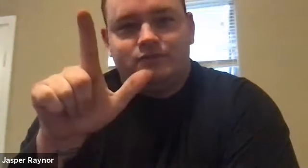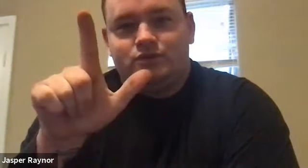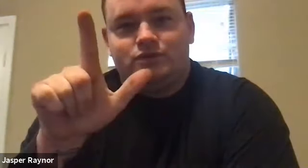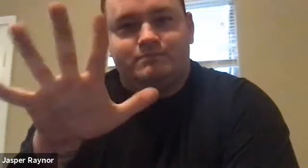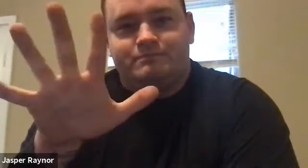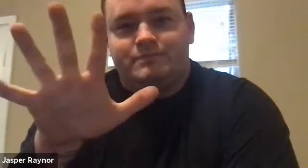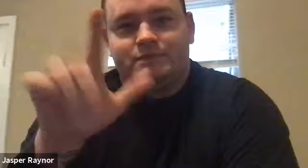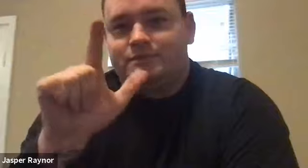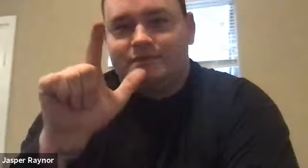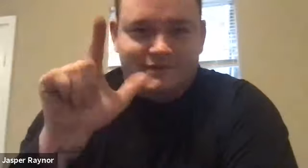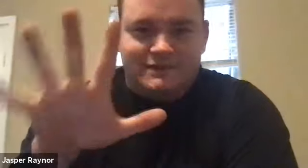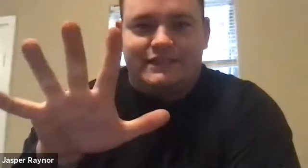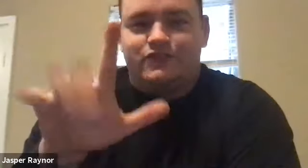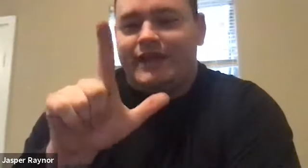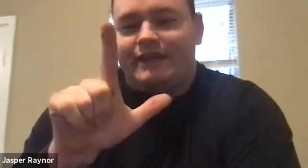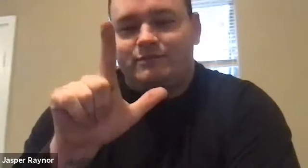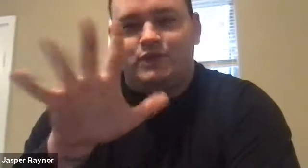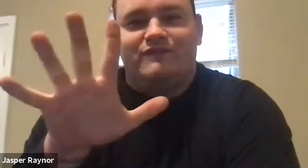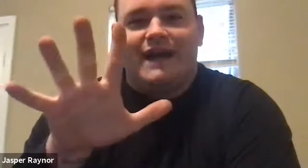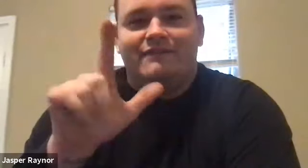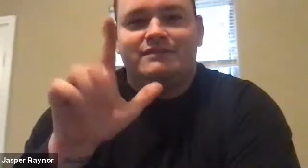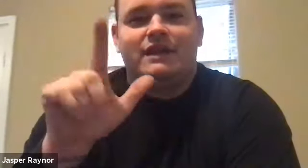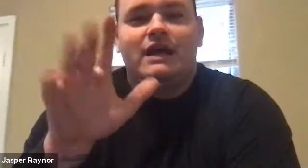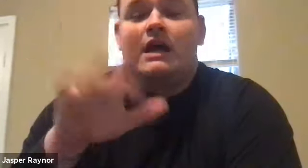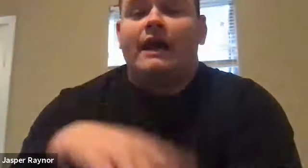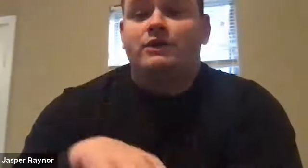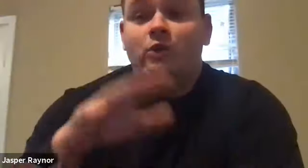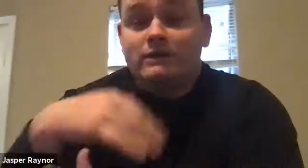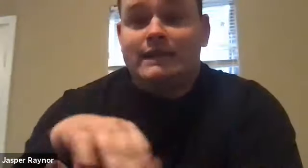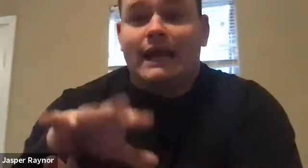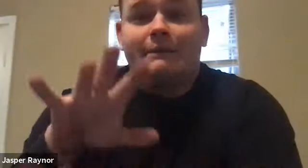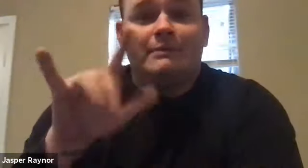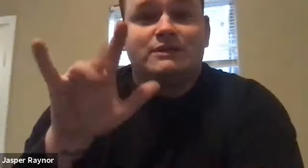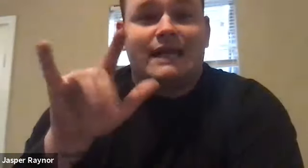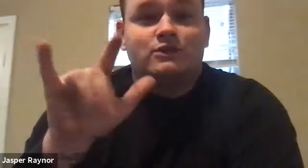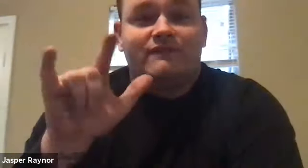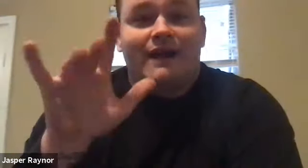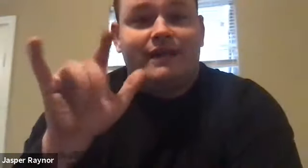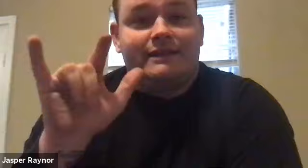you just extend your hand from 2 to 5. And you will see a lot of people signing 25 like